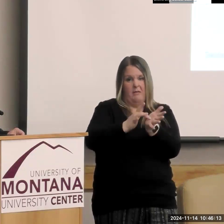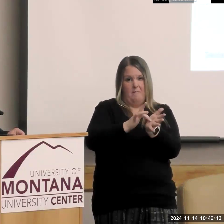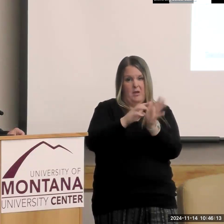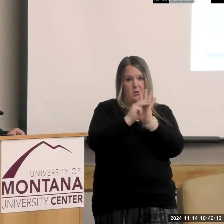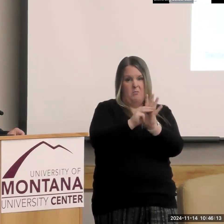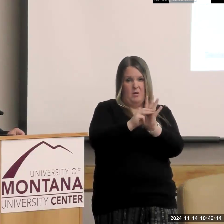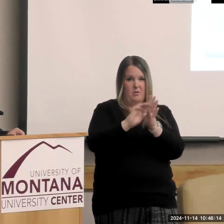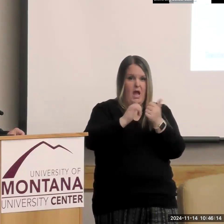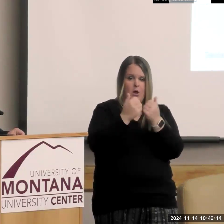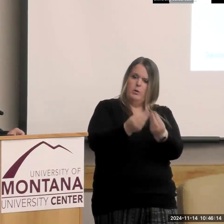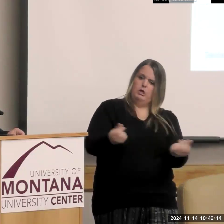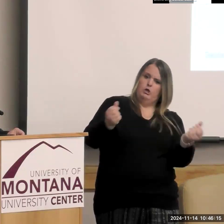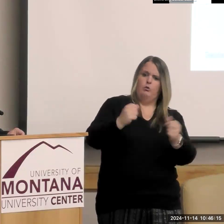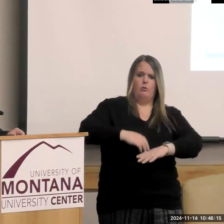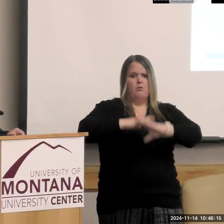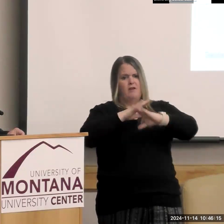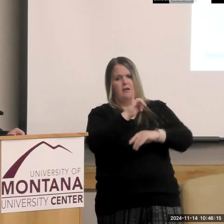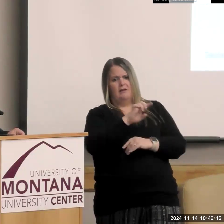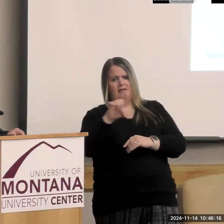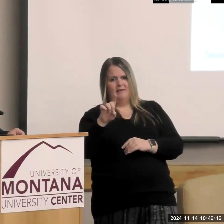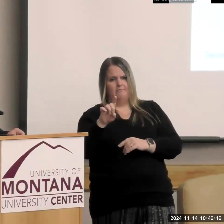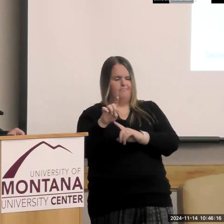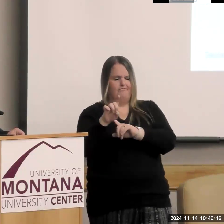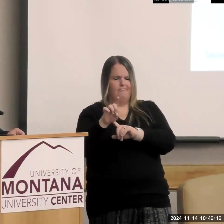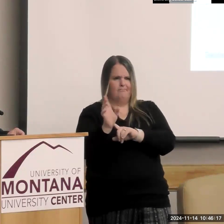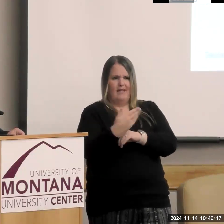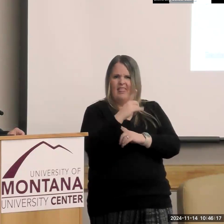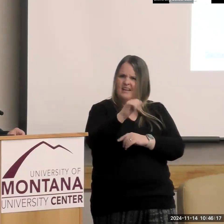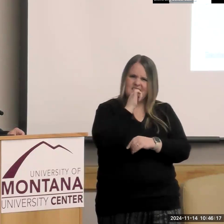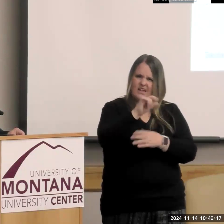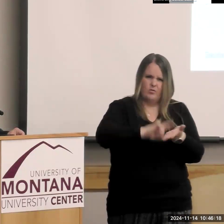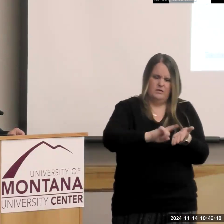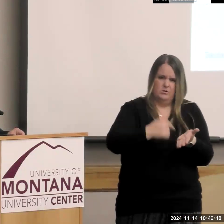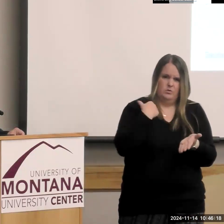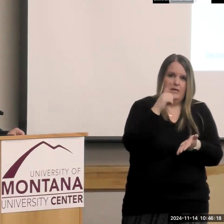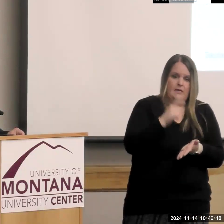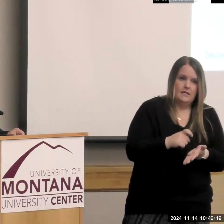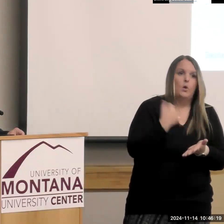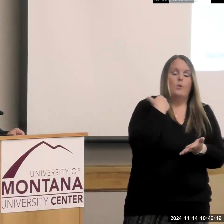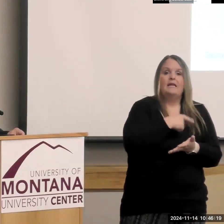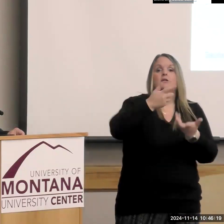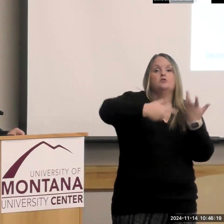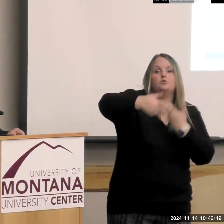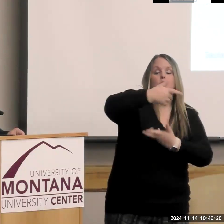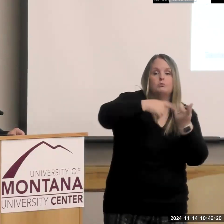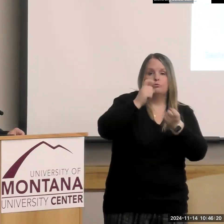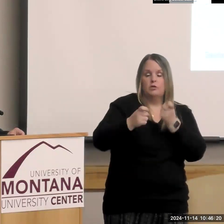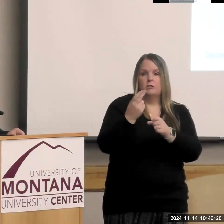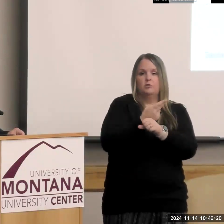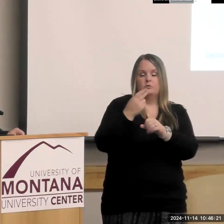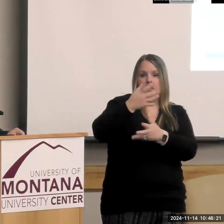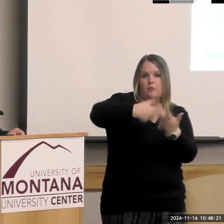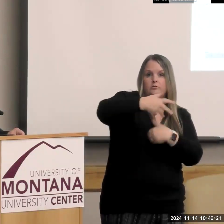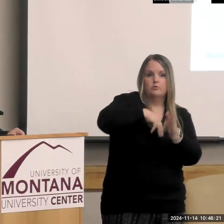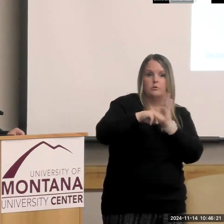prevent the IDD, right? That's not the research we need. The research we need is on social change using the social model, so we can